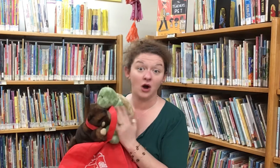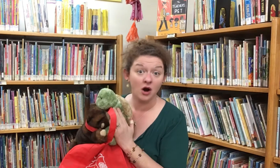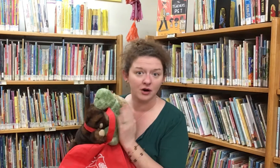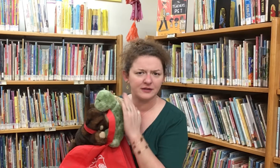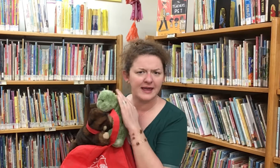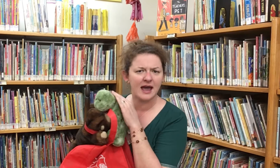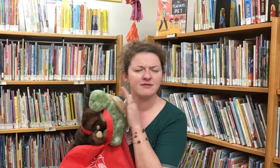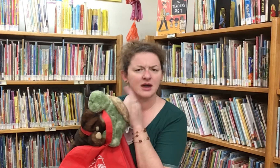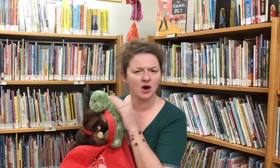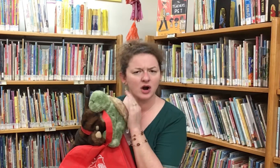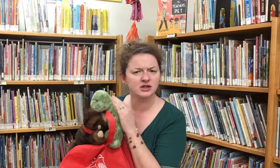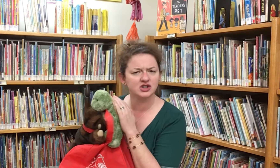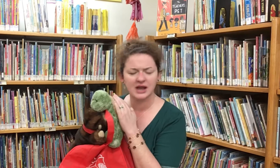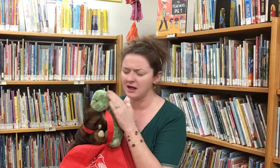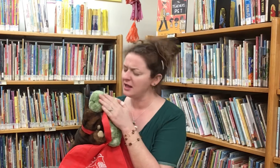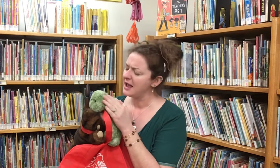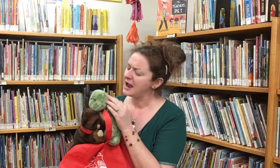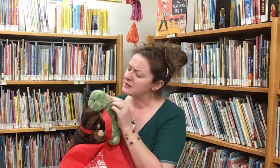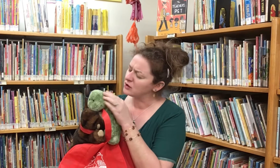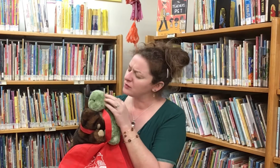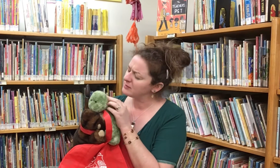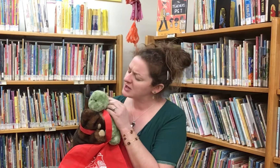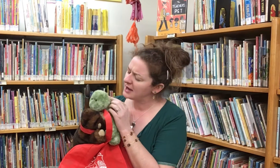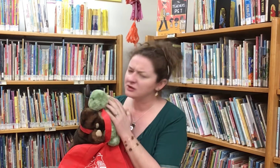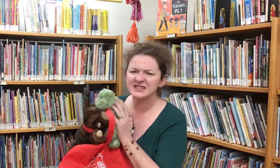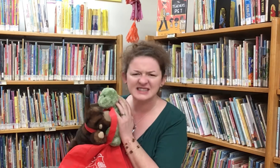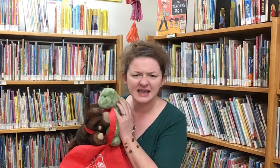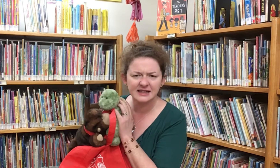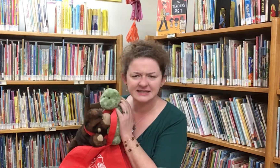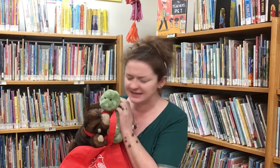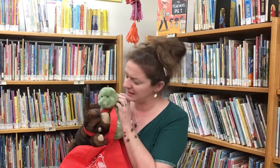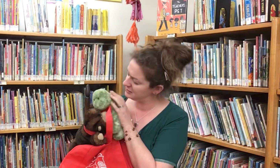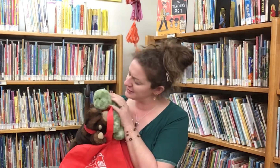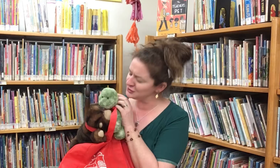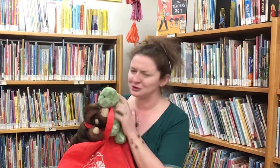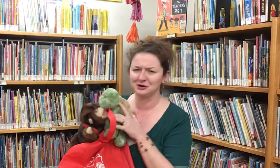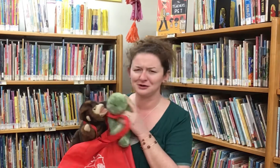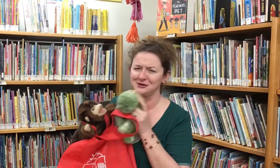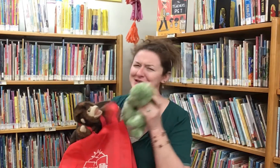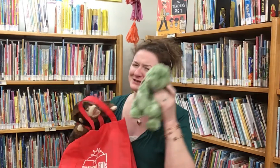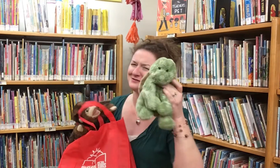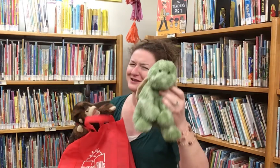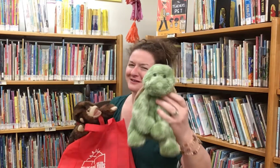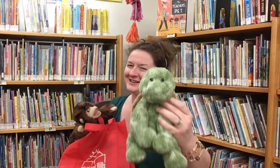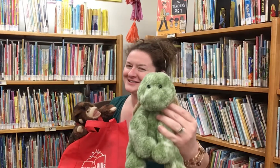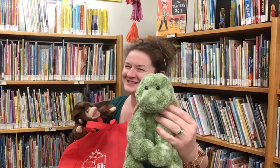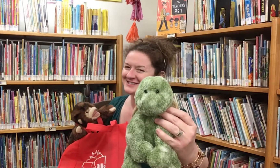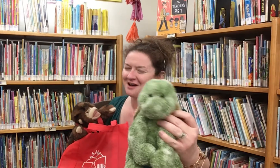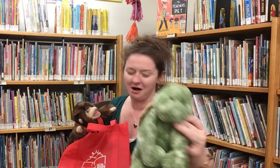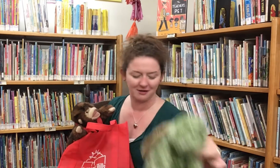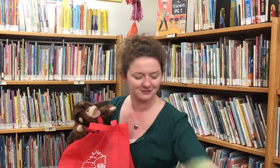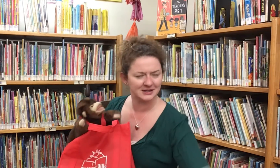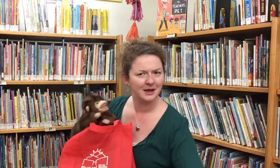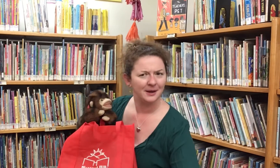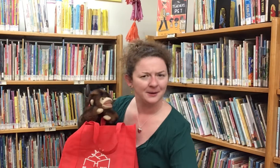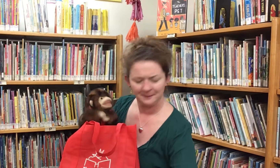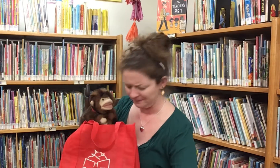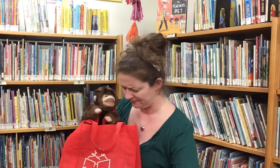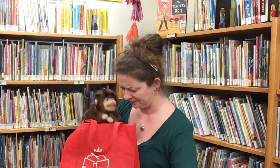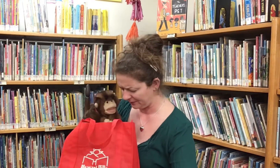hard. They have that hard shell and their reptile scaly skin, but this turtle is very soft.